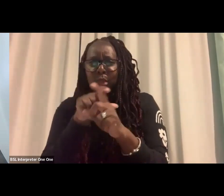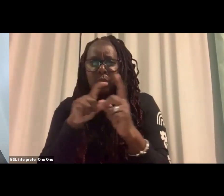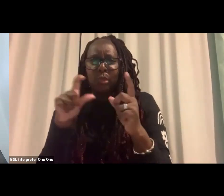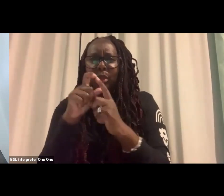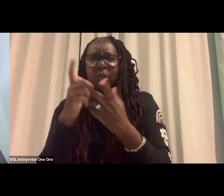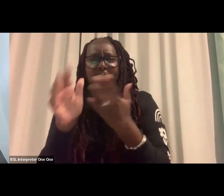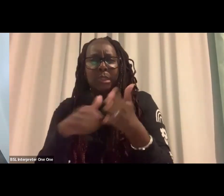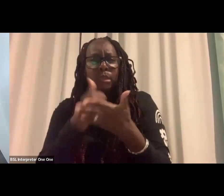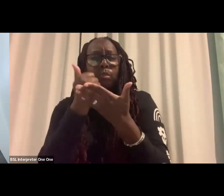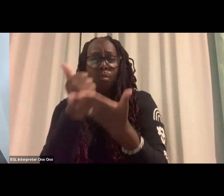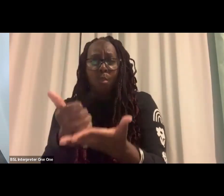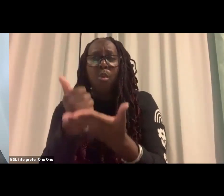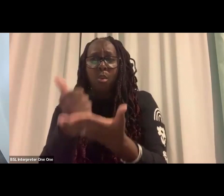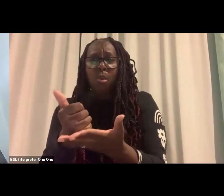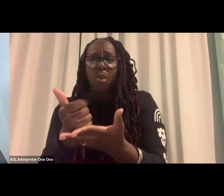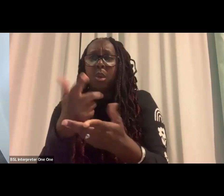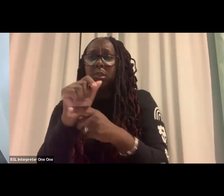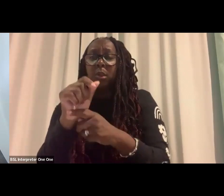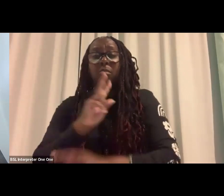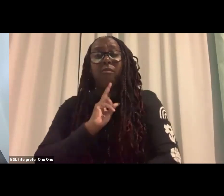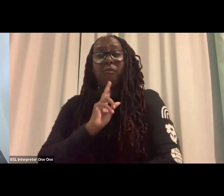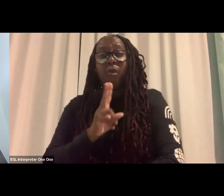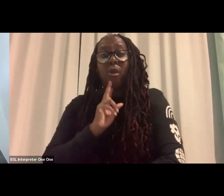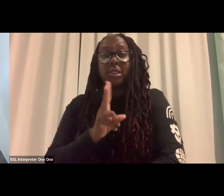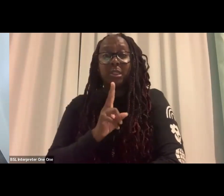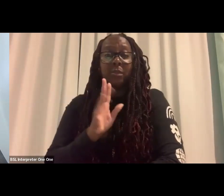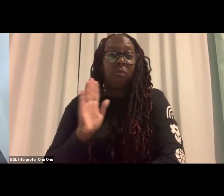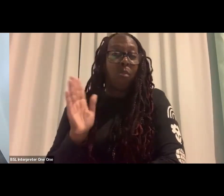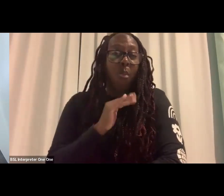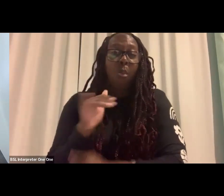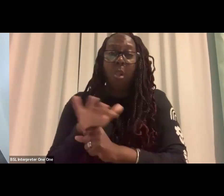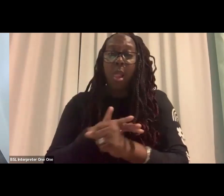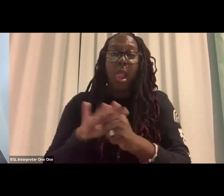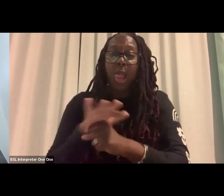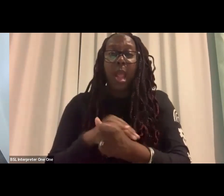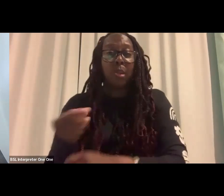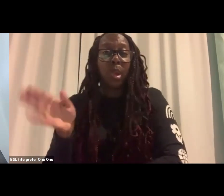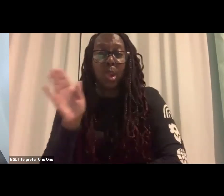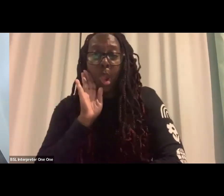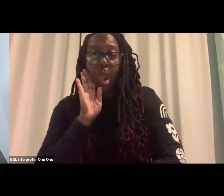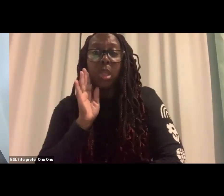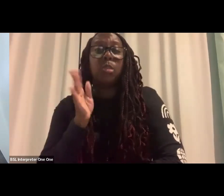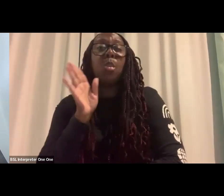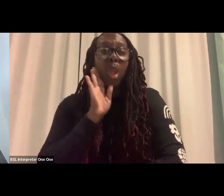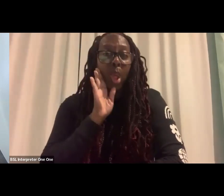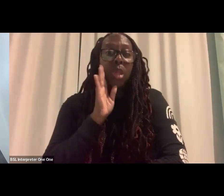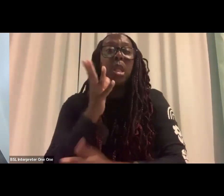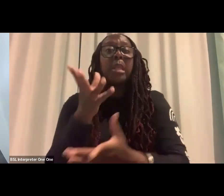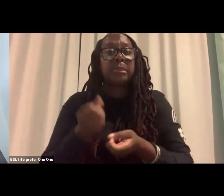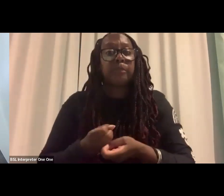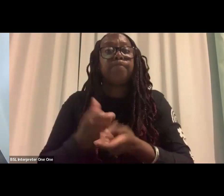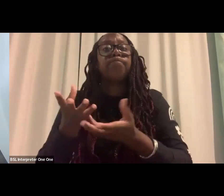support local economies, and ensure that voices from all levels of society are heard and valued. And at the same